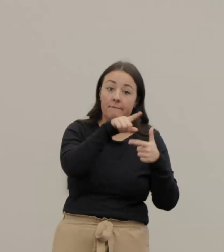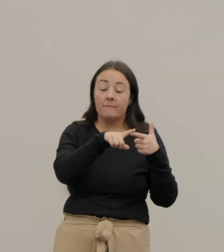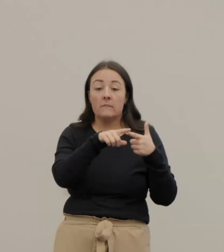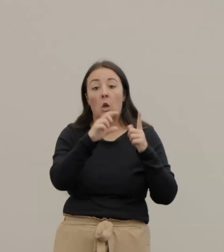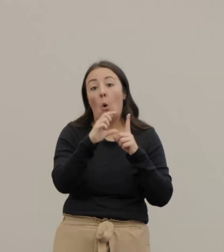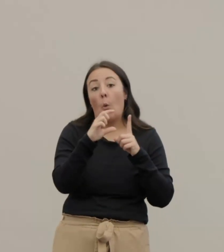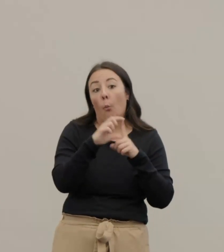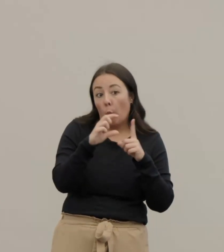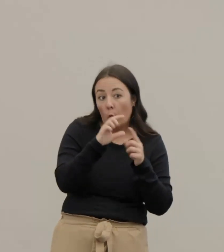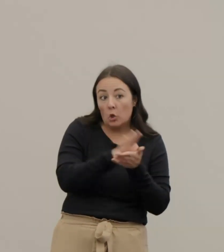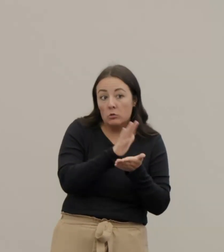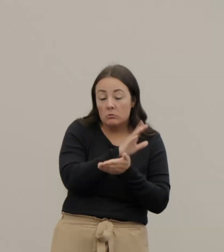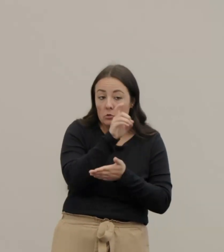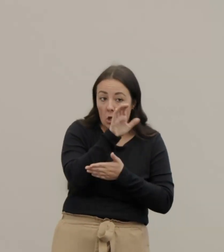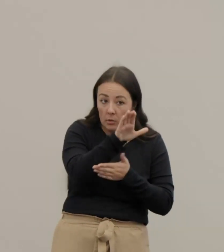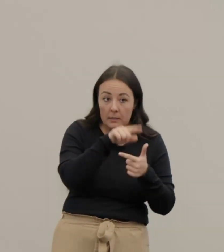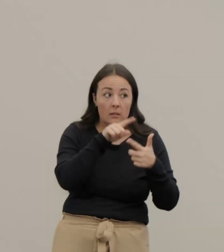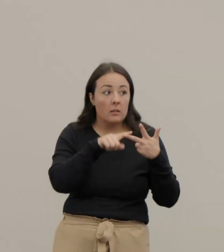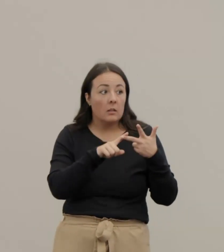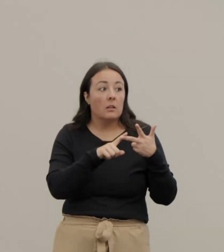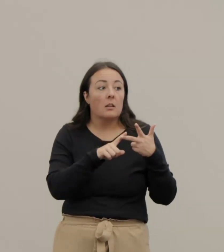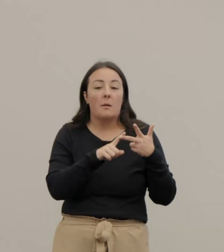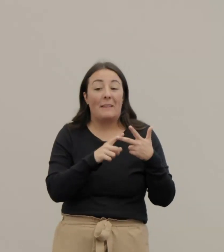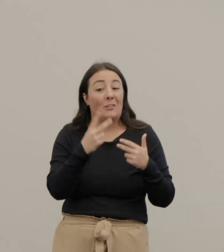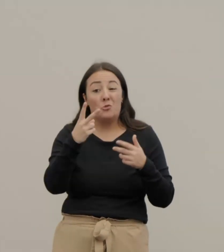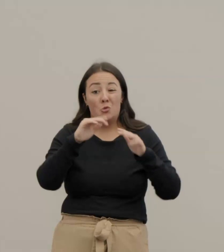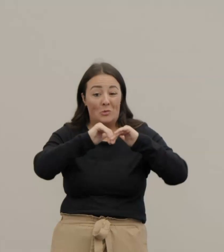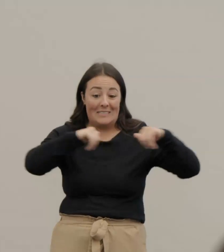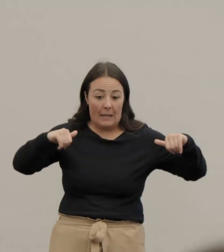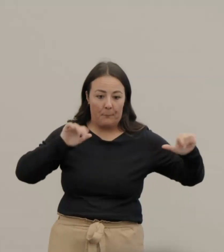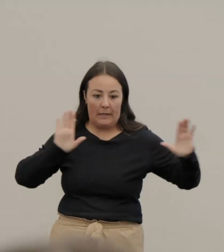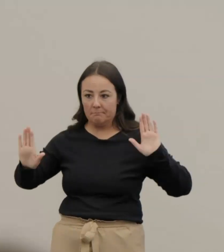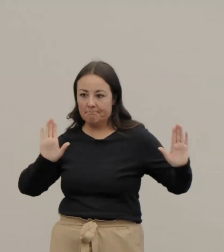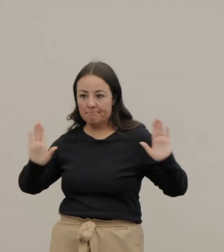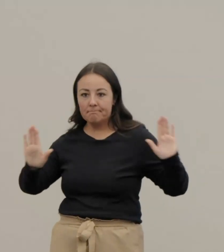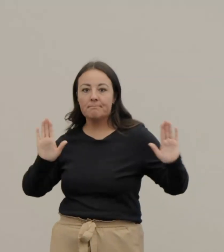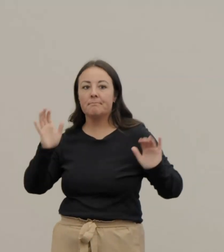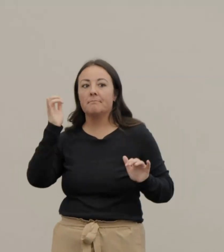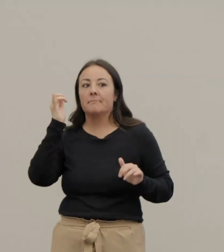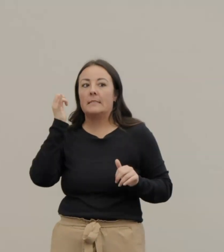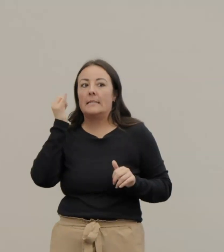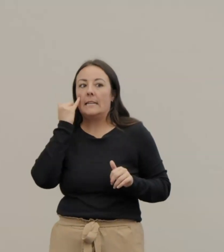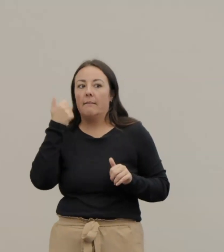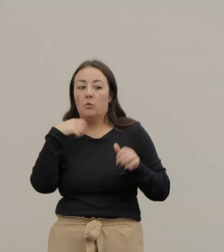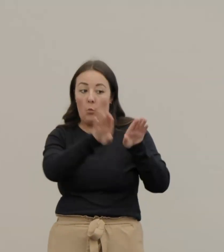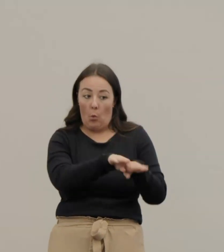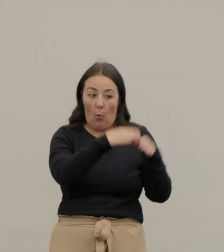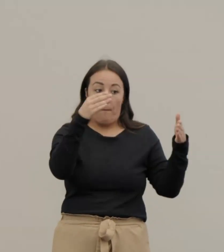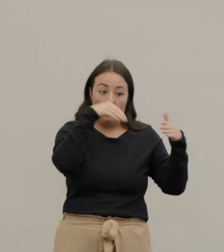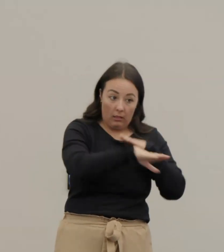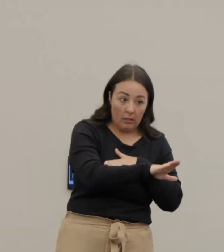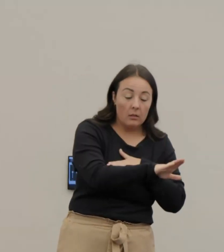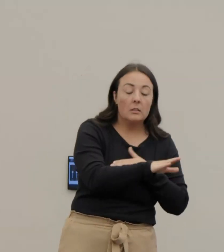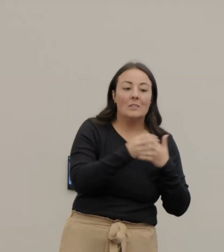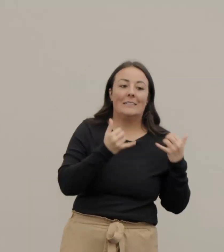a spreadsheet under the document provisions, because these are two separate provisions. Once you touch it, you're now triggering